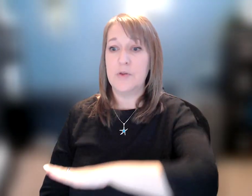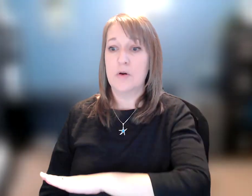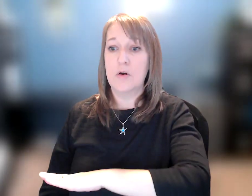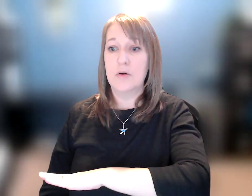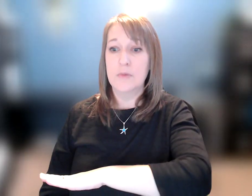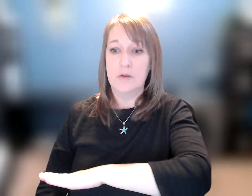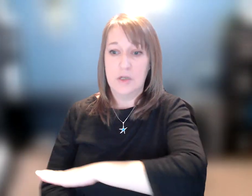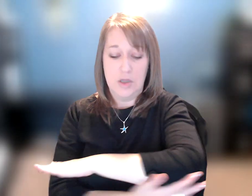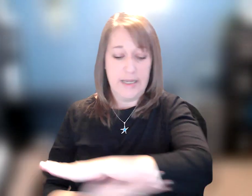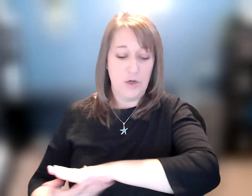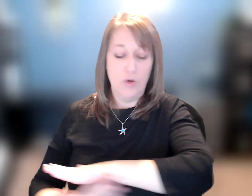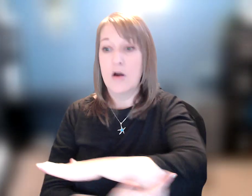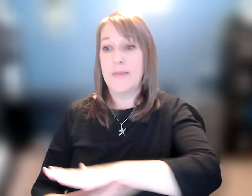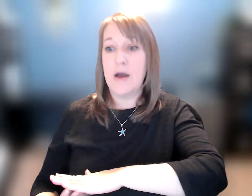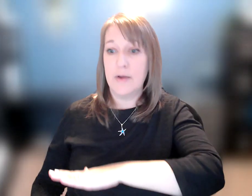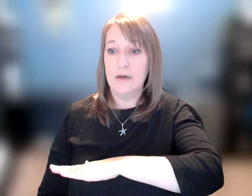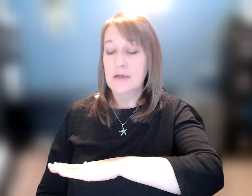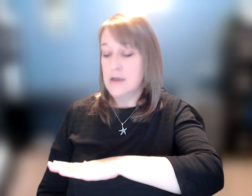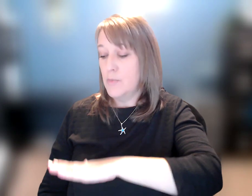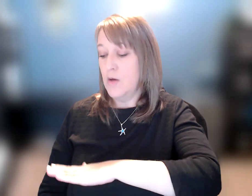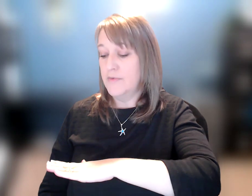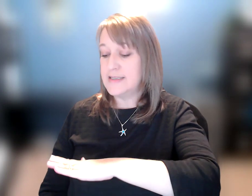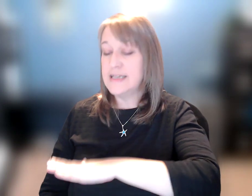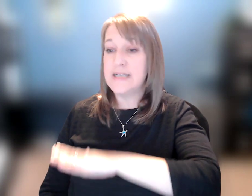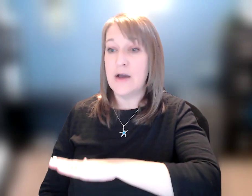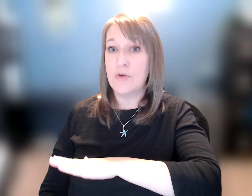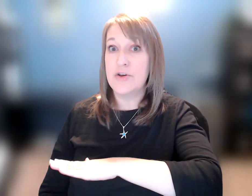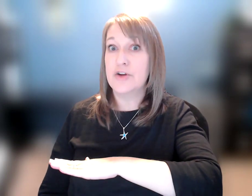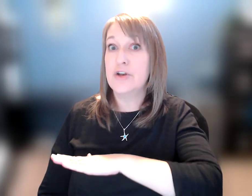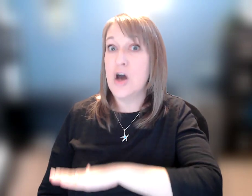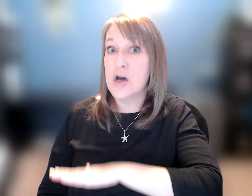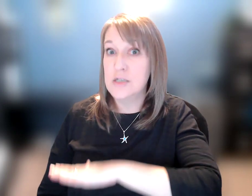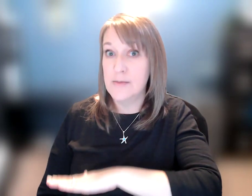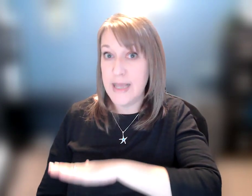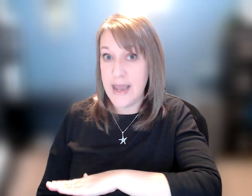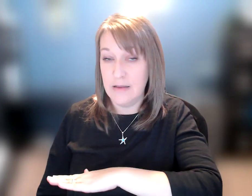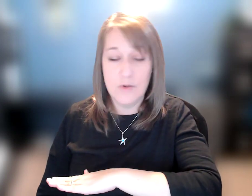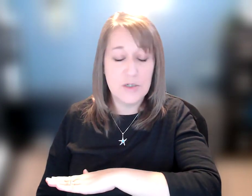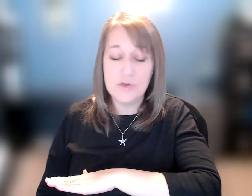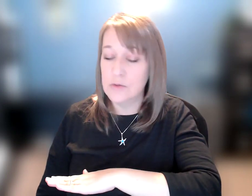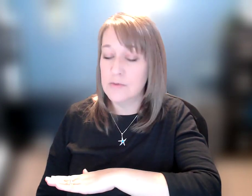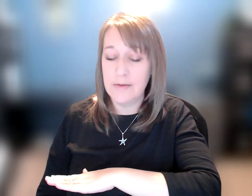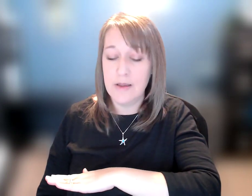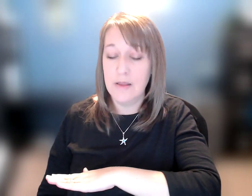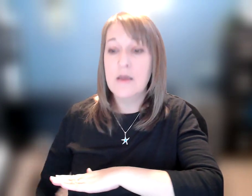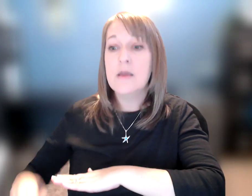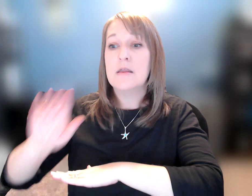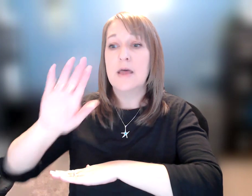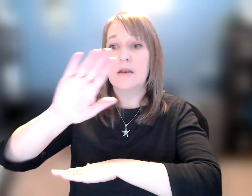your arm, like your whole arm out here, palm facing down on your non-dominant hand, the one you don't write with. Then